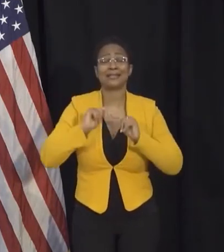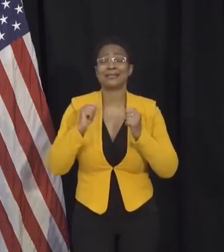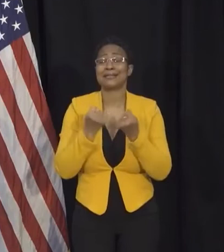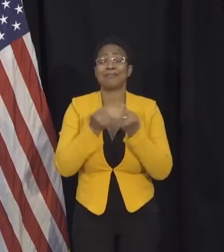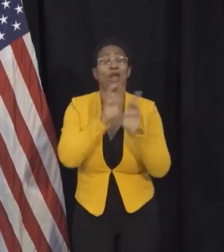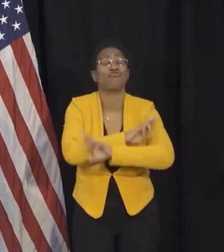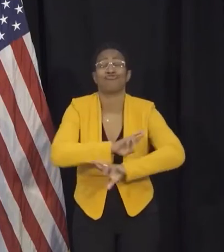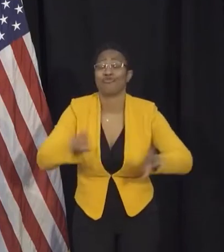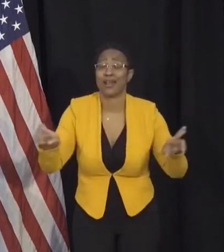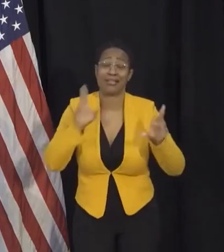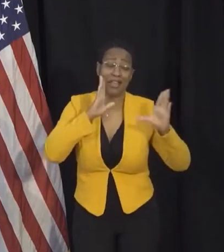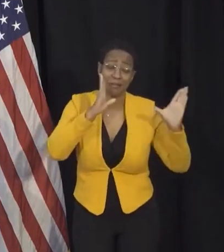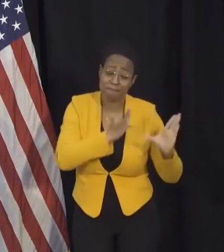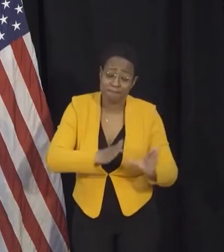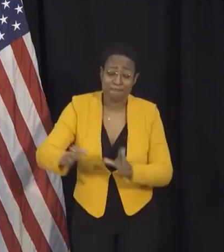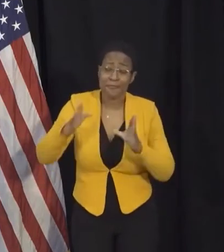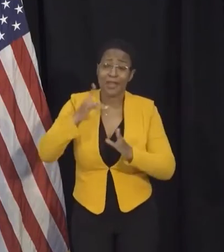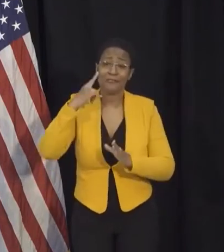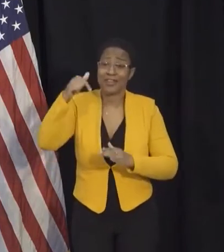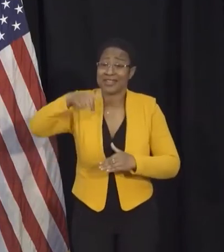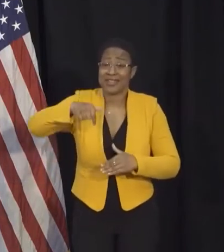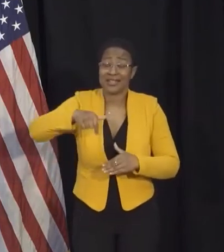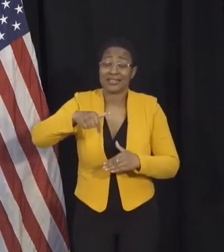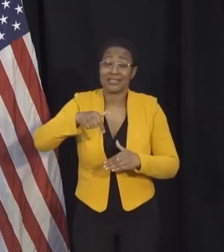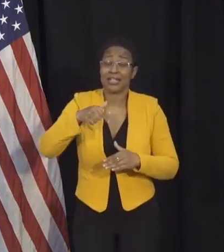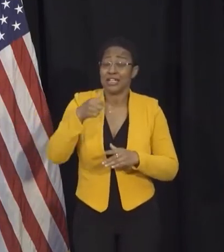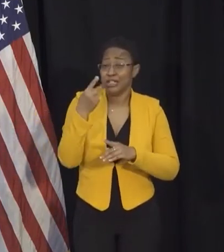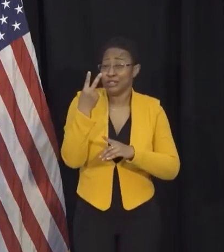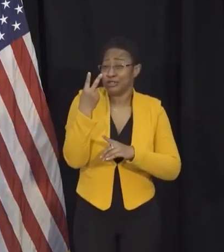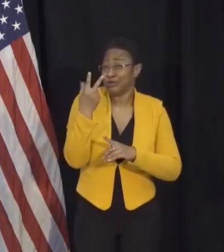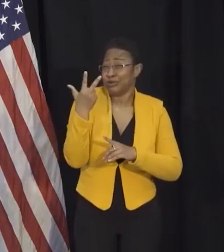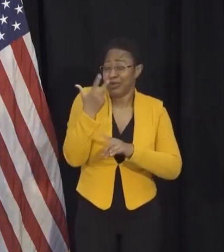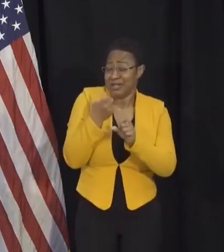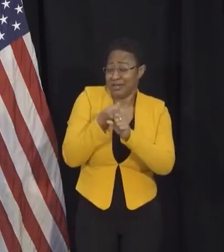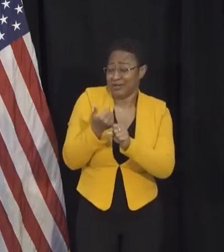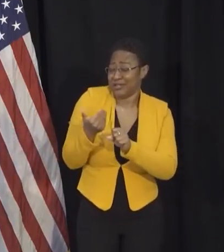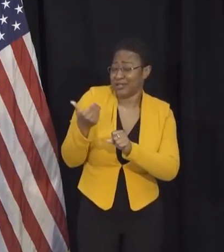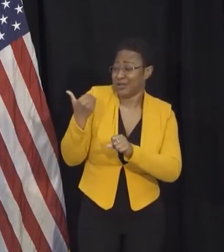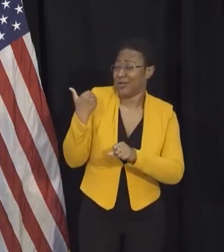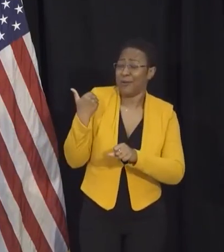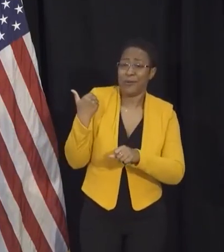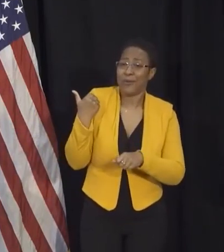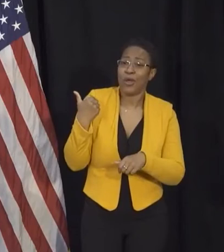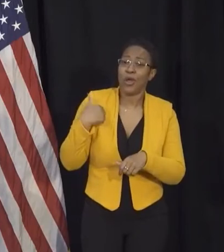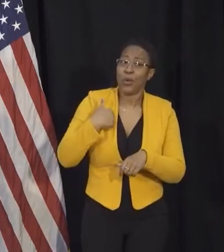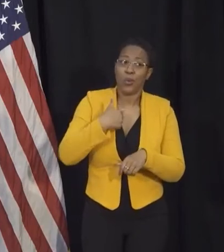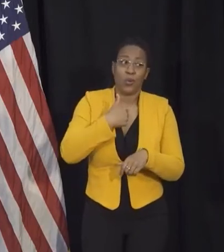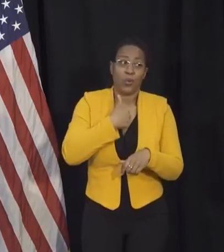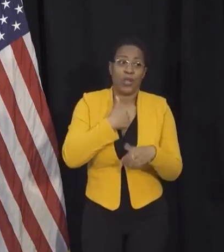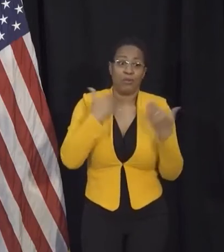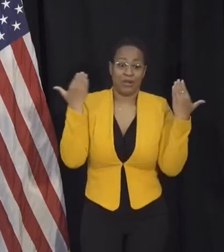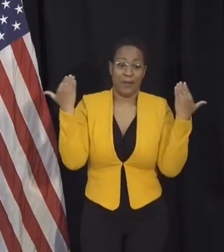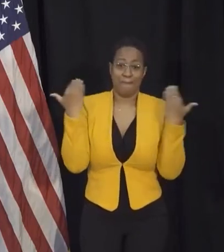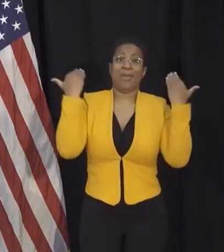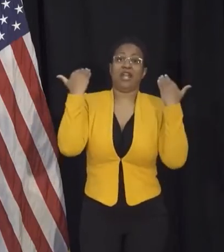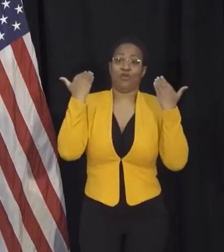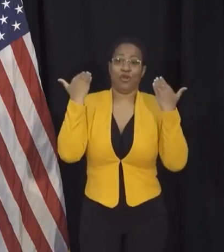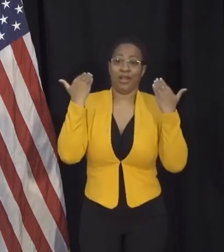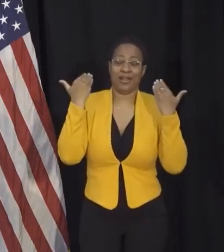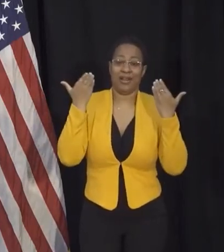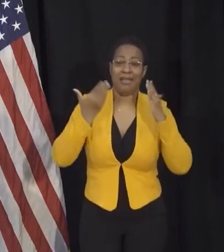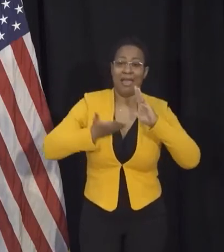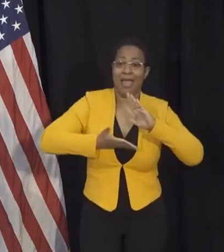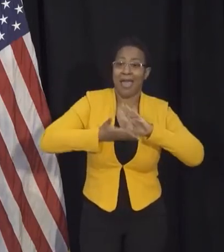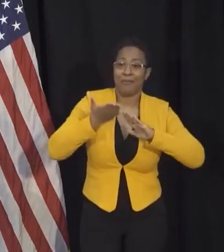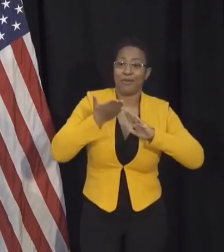been planning for this. And just remember, just a few short years ago, we were essentially a bankrupt